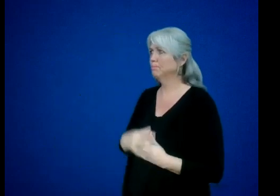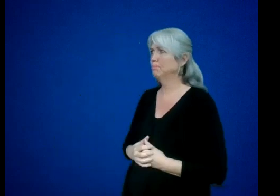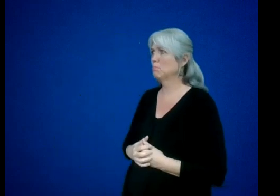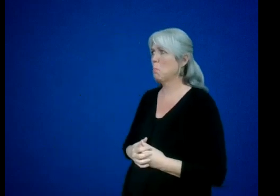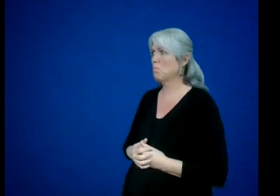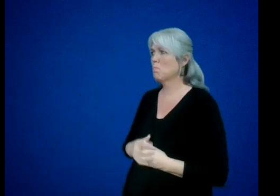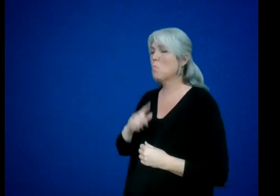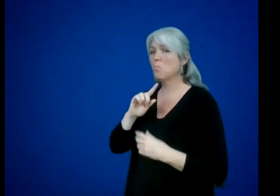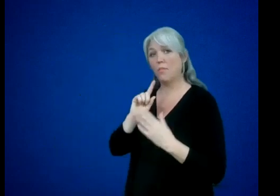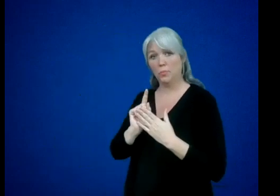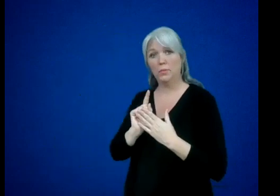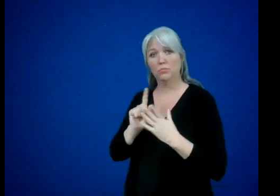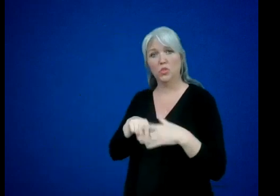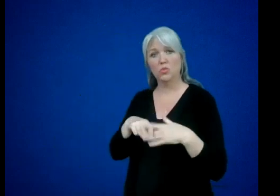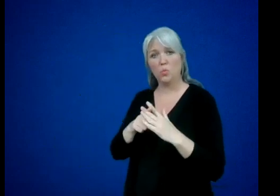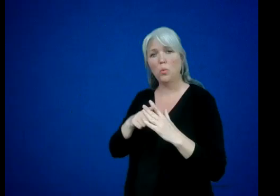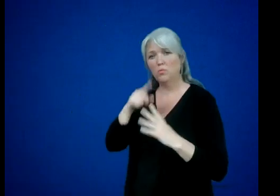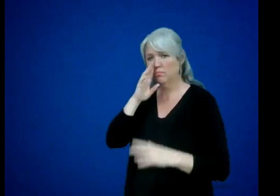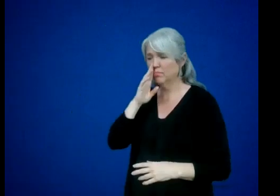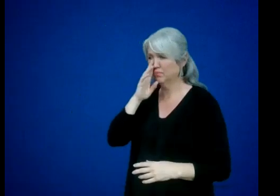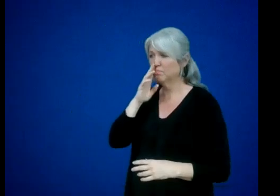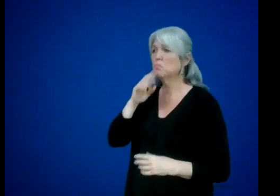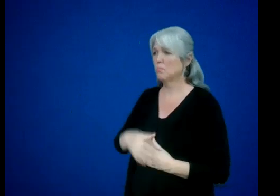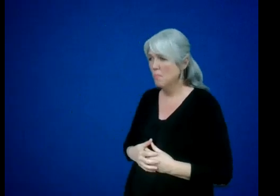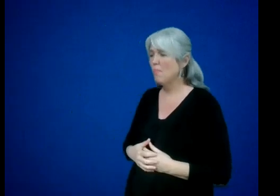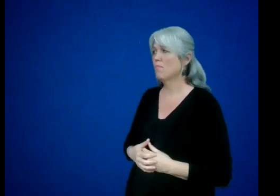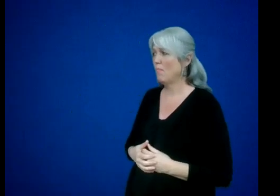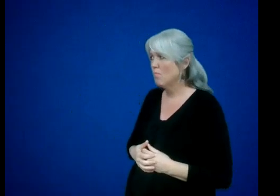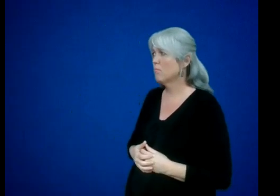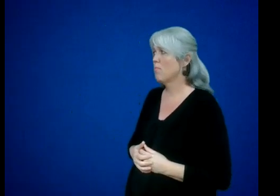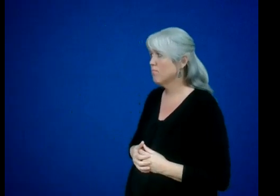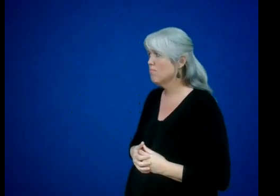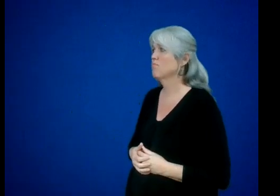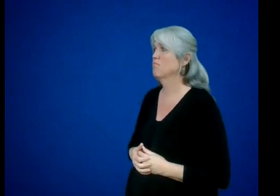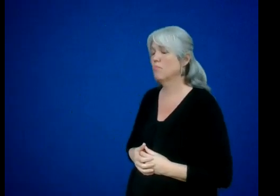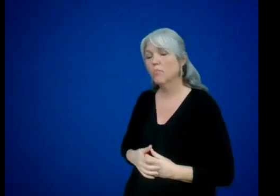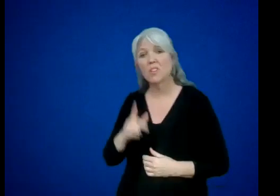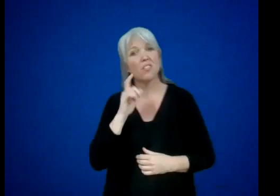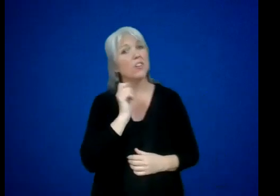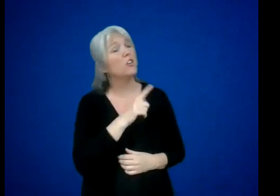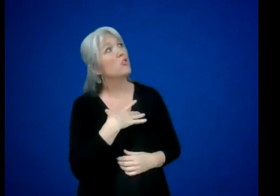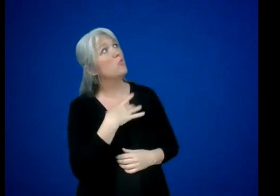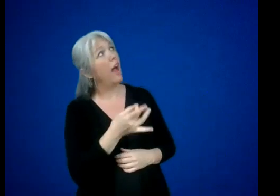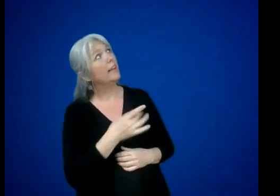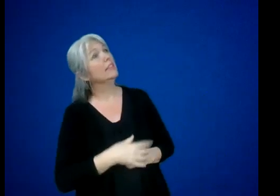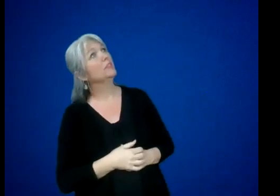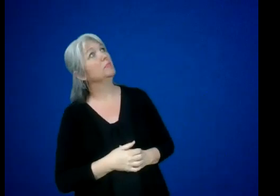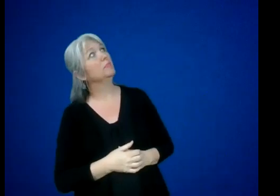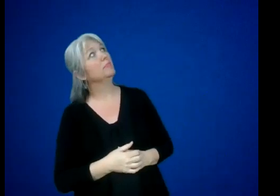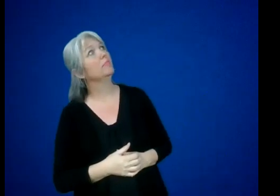a minute, he started rubbing his nose and nodding his head. "Do you like it?" I asked him.